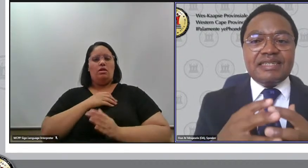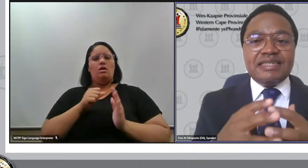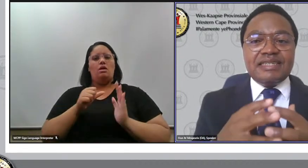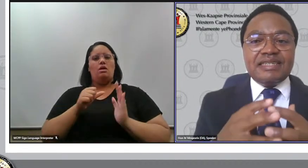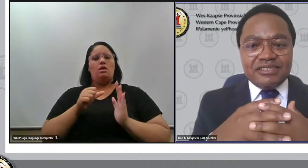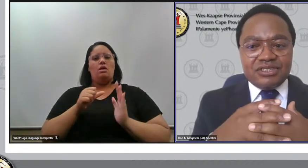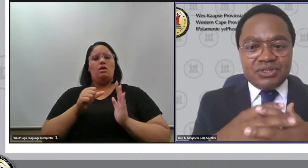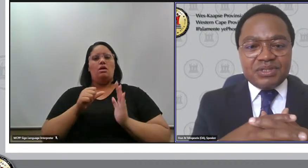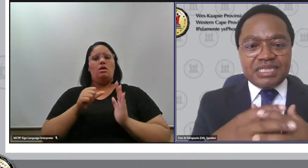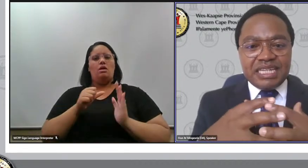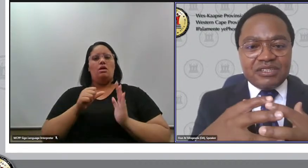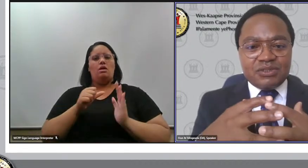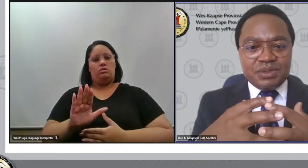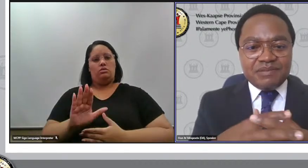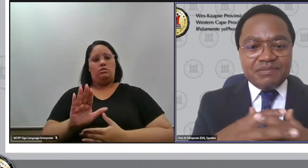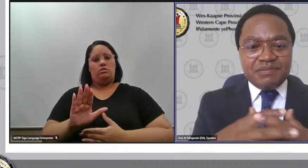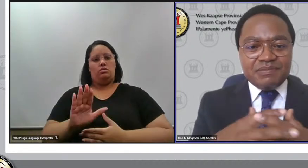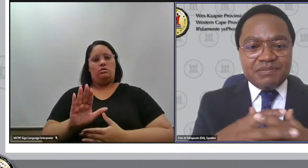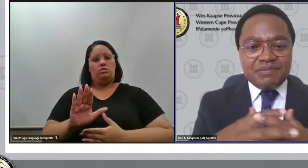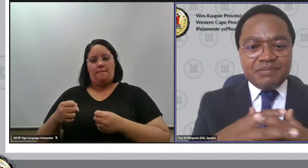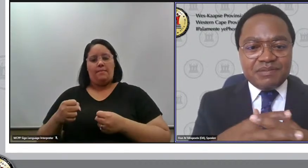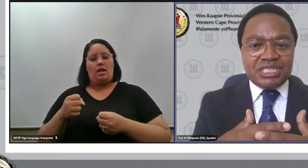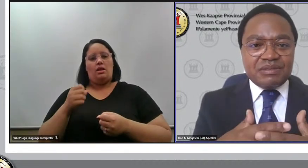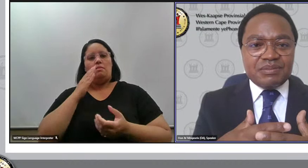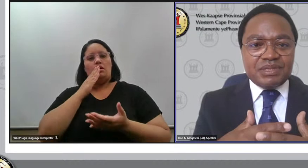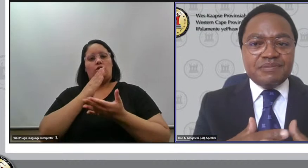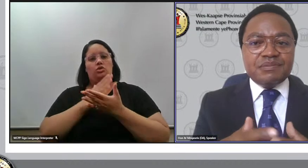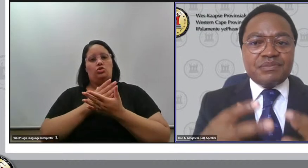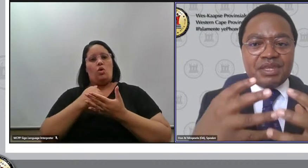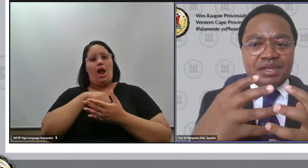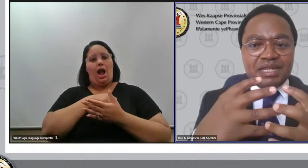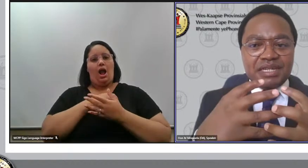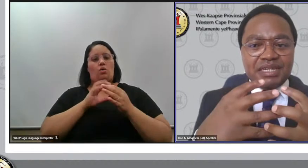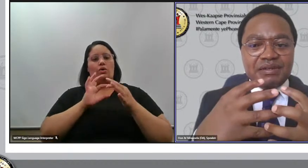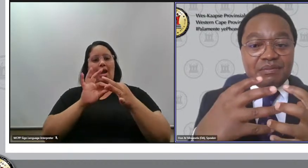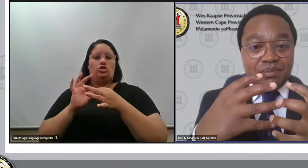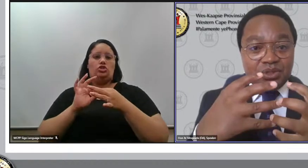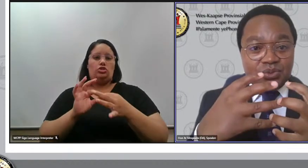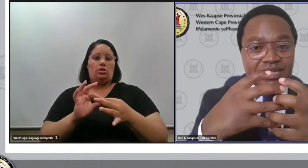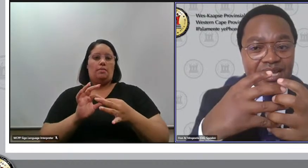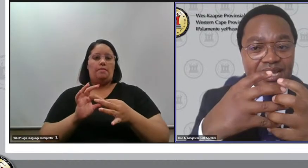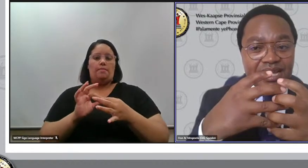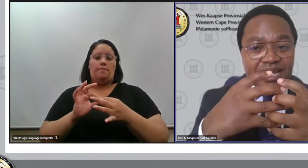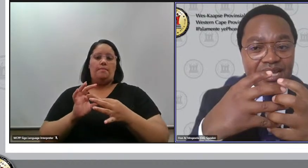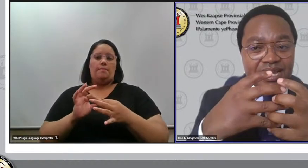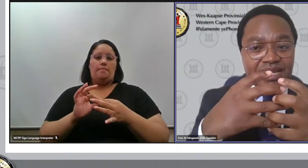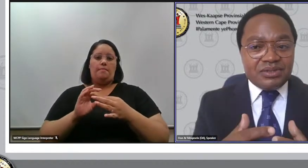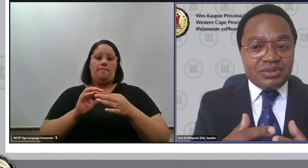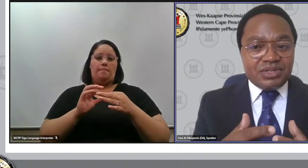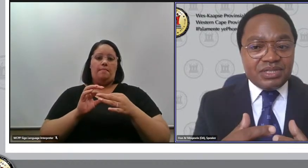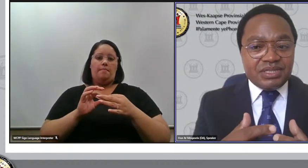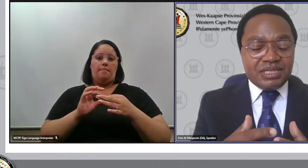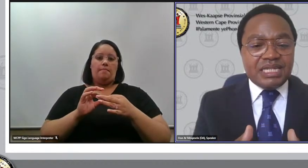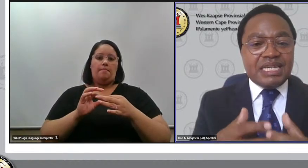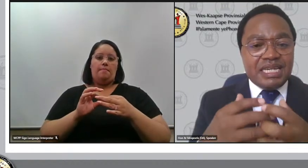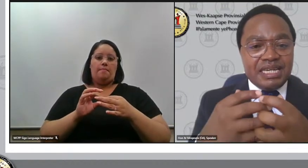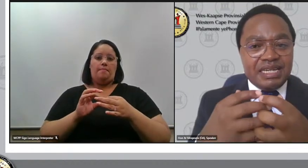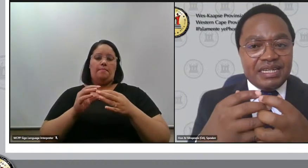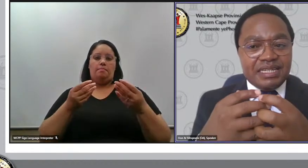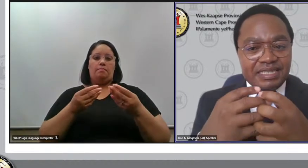strengthening and ensuring that we cement our relationships between the head of this